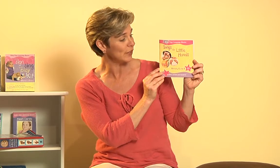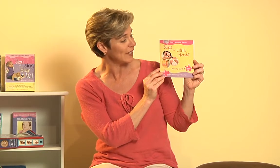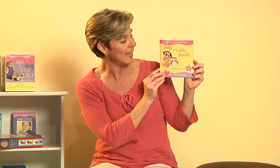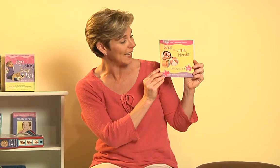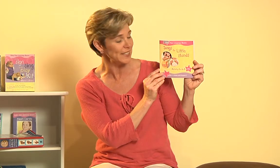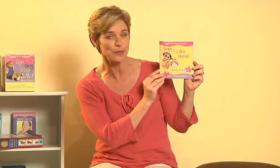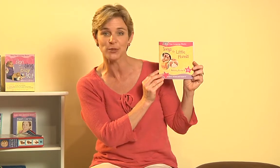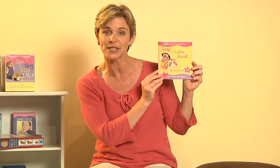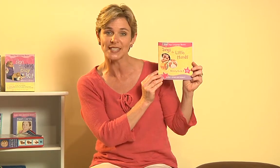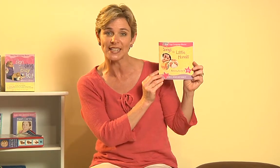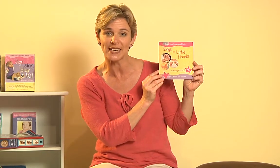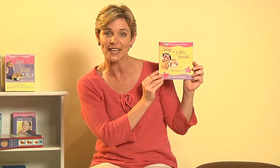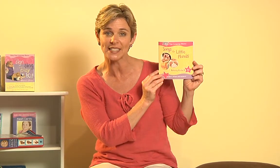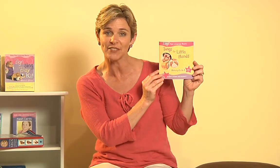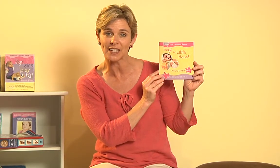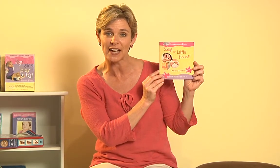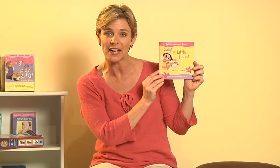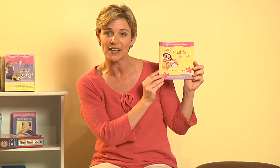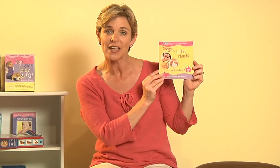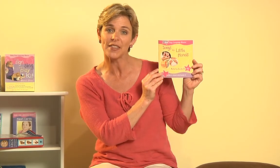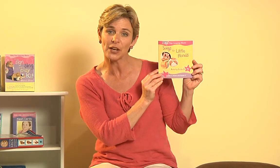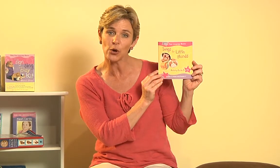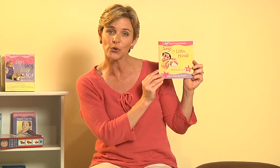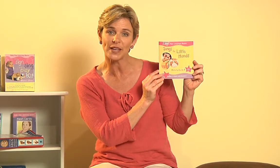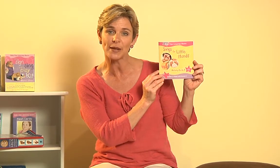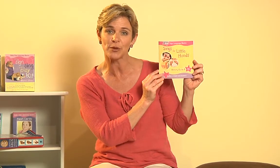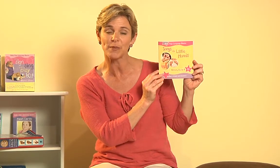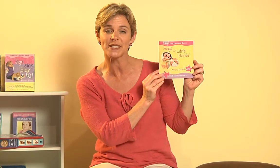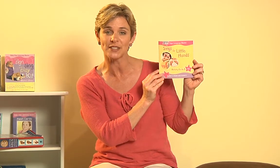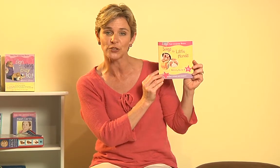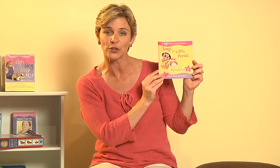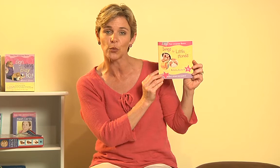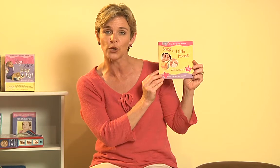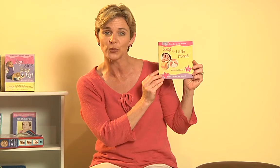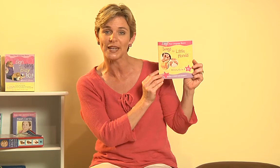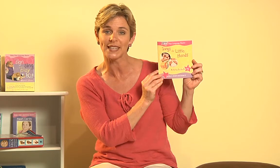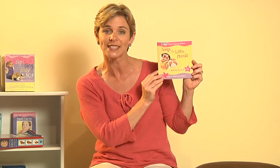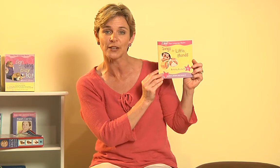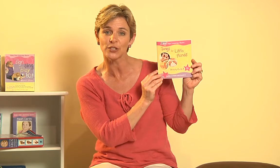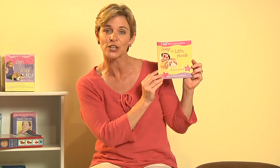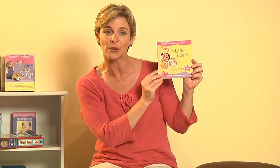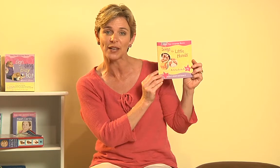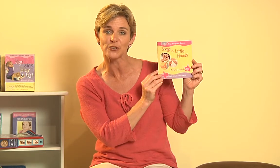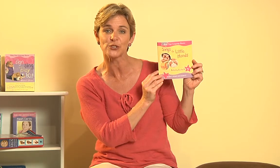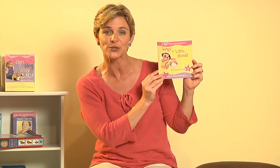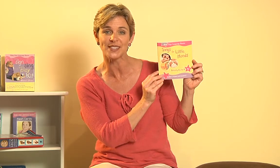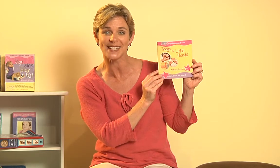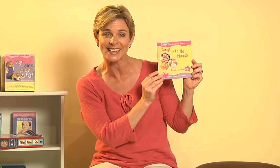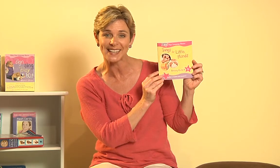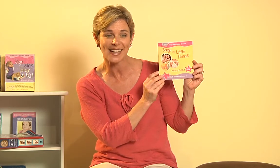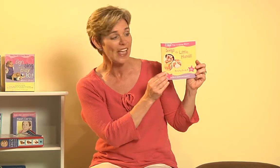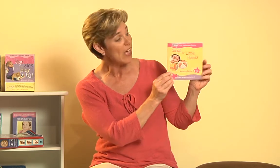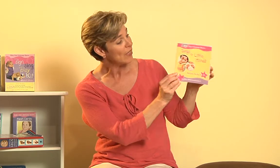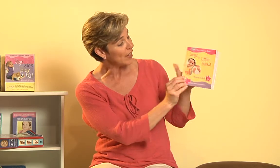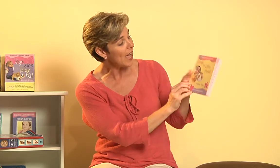Little Hands Music CD and Activity Guide that I co-created with my sister, award-winning singer and songwriter Susan Z. The